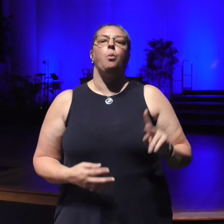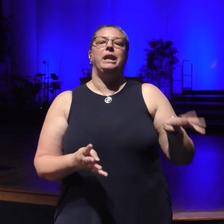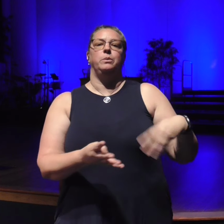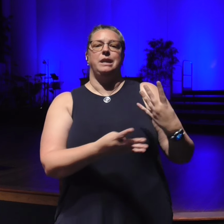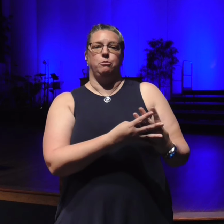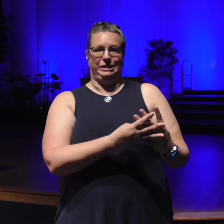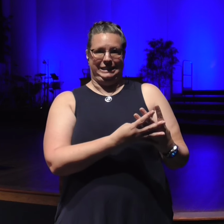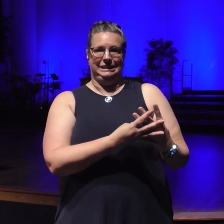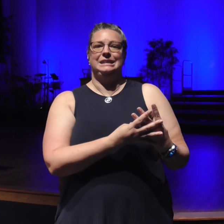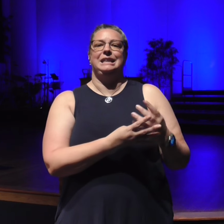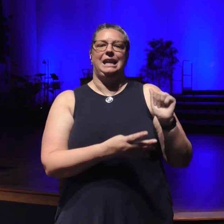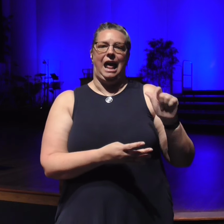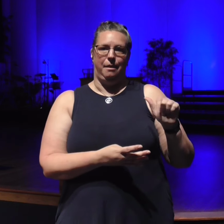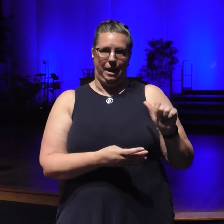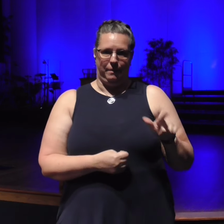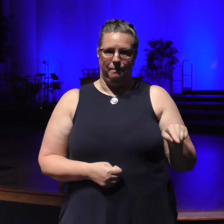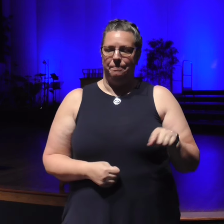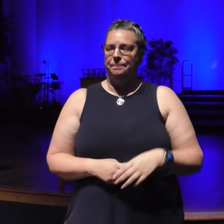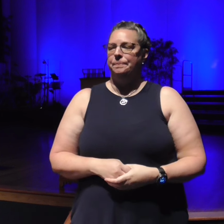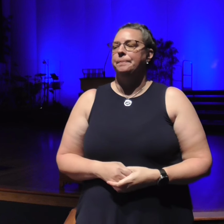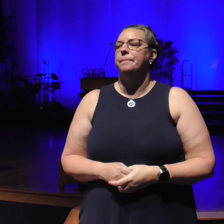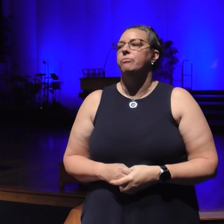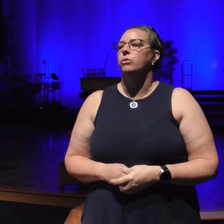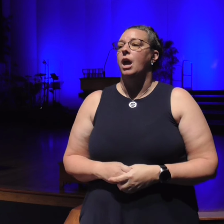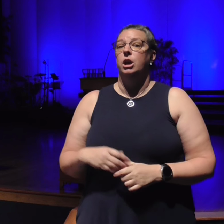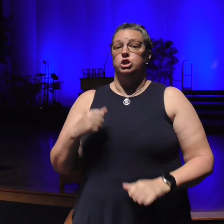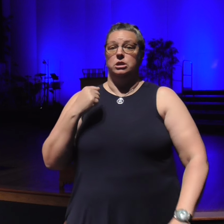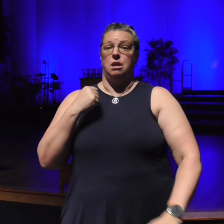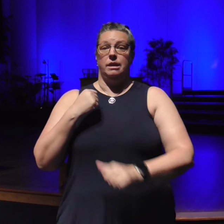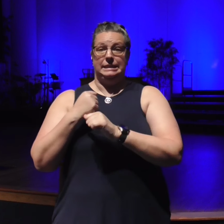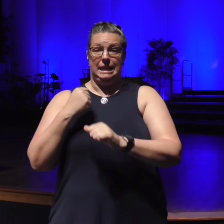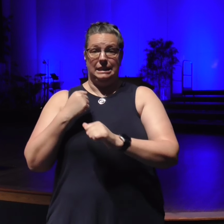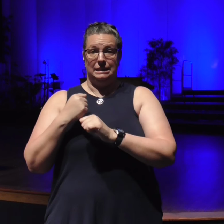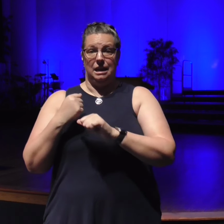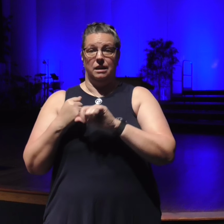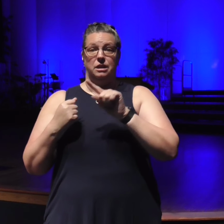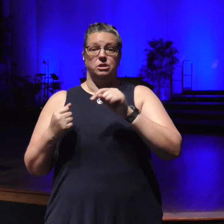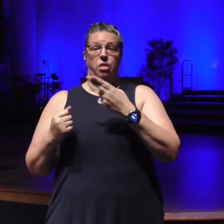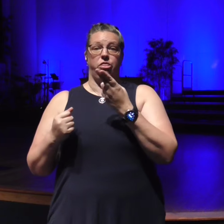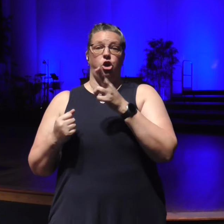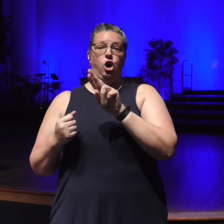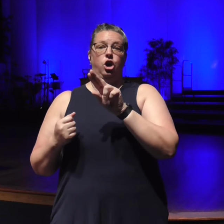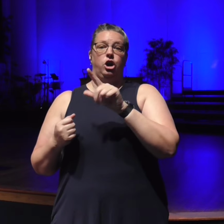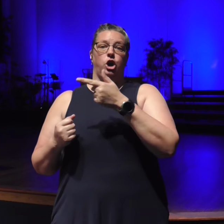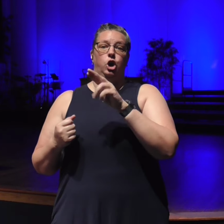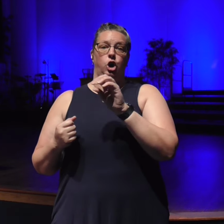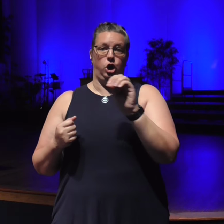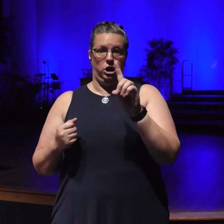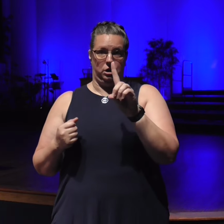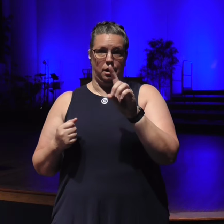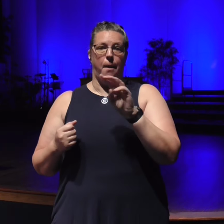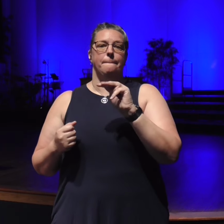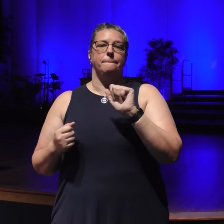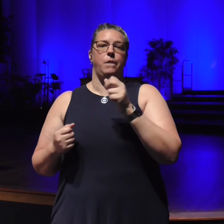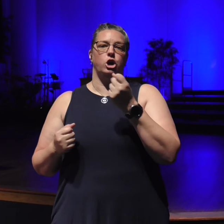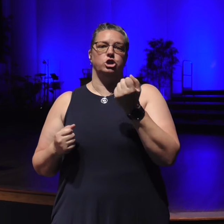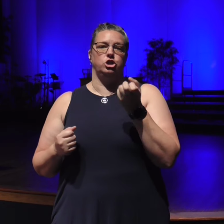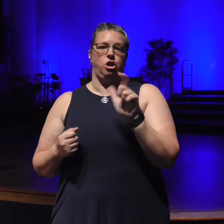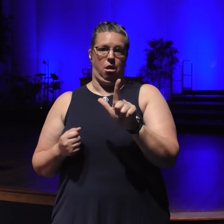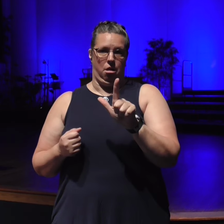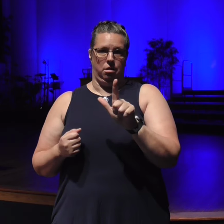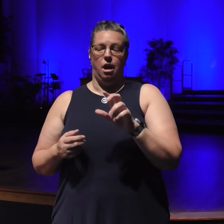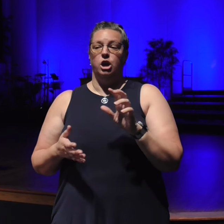Birmingham. She was also an assistant to Thurgood Marshall. She was the author of the